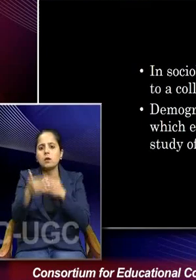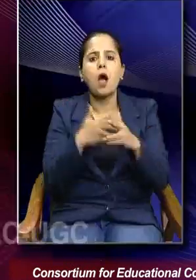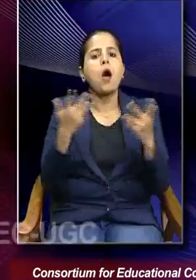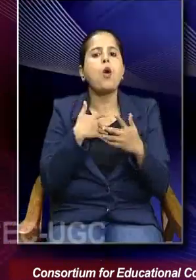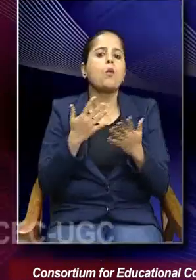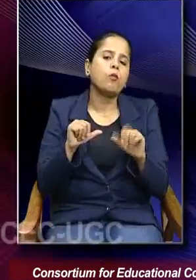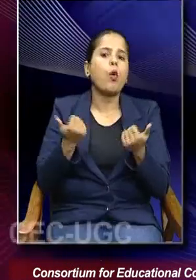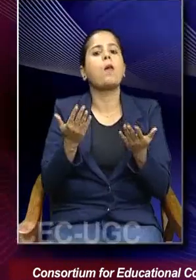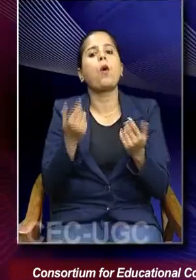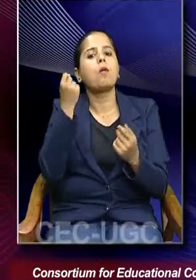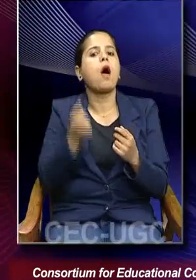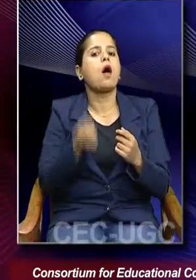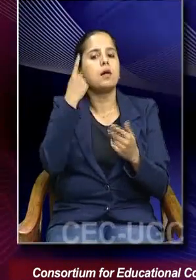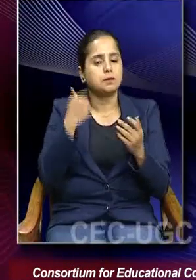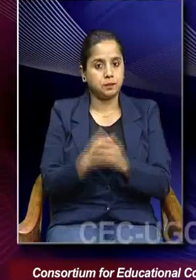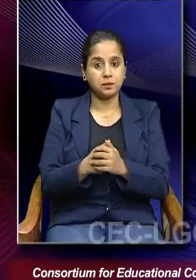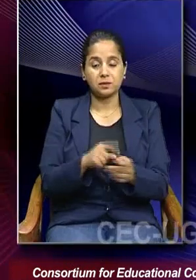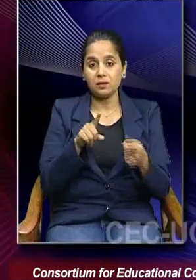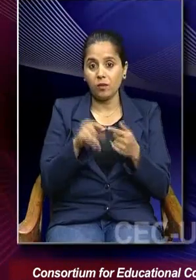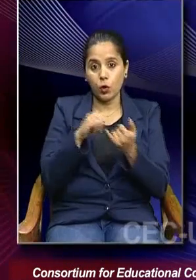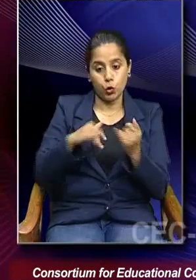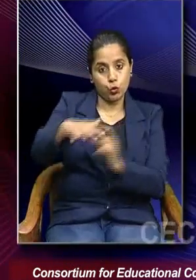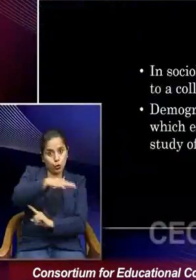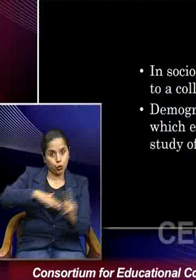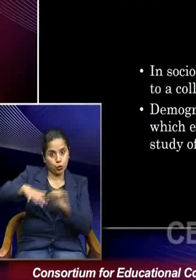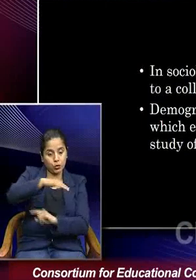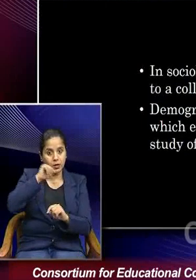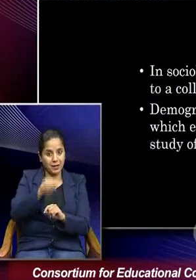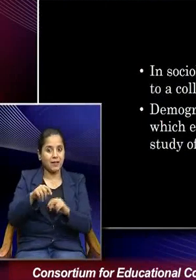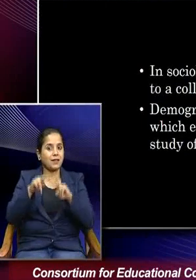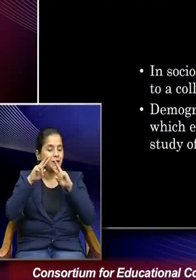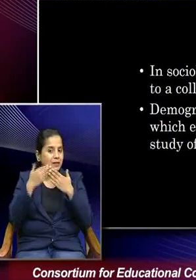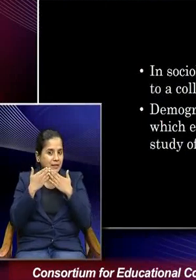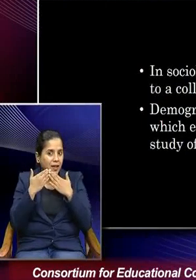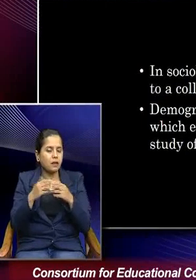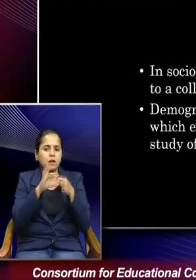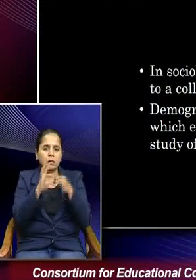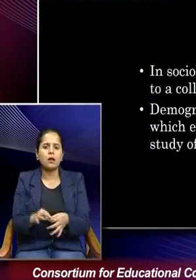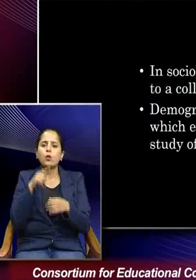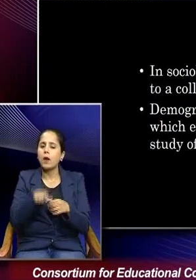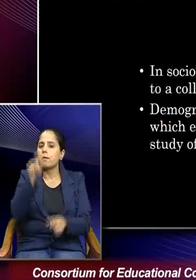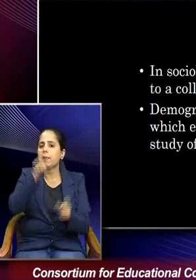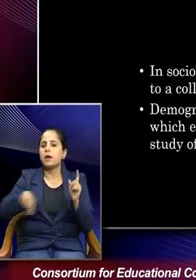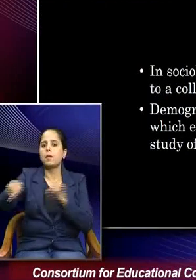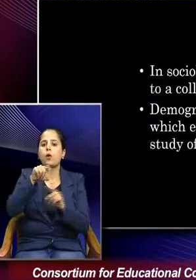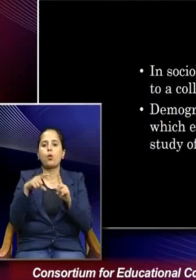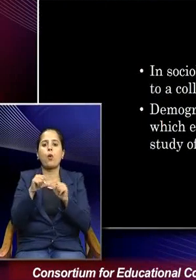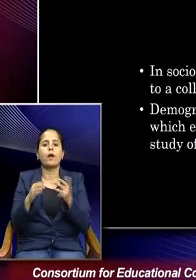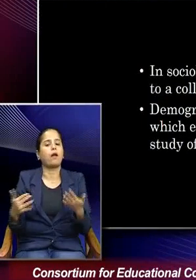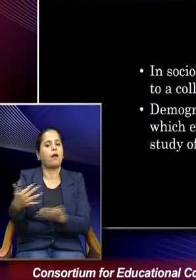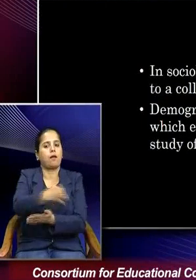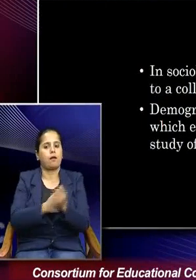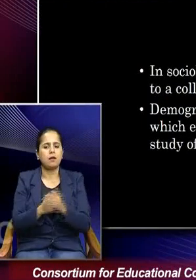of population. So sociology, the population refers to a collection of human beings, a very